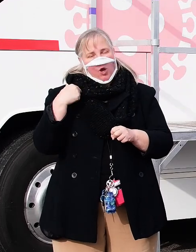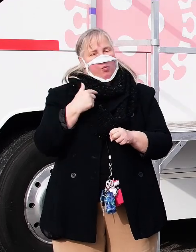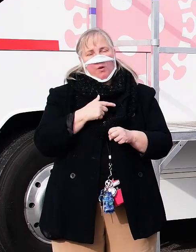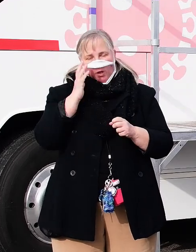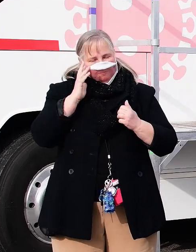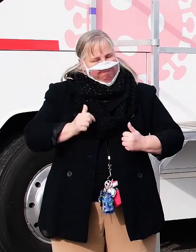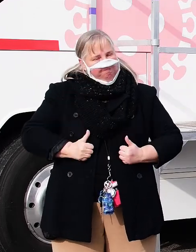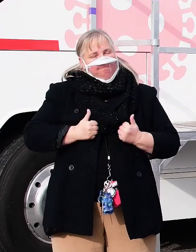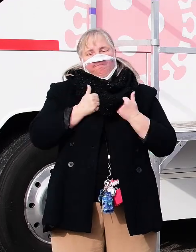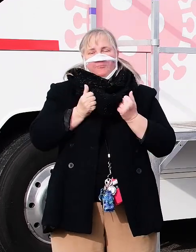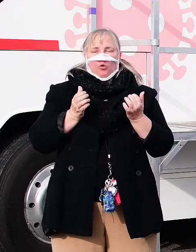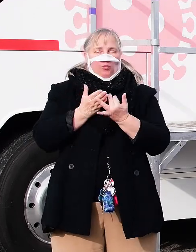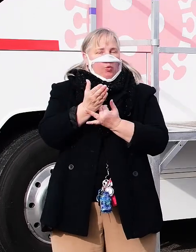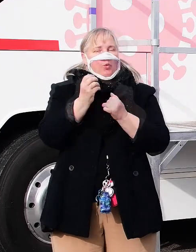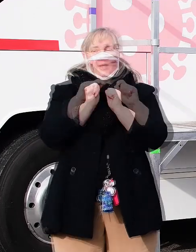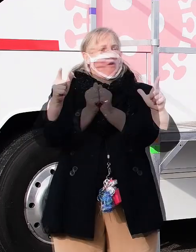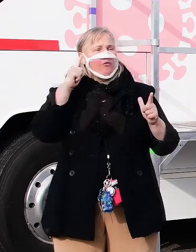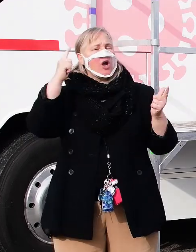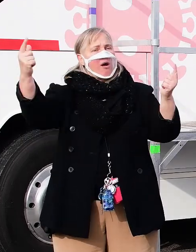together. Thank you.